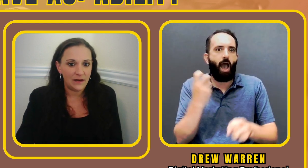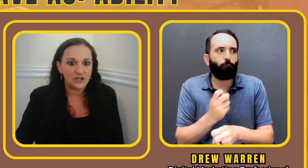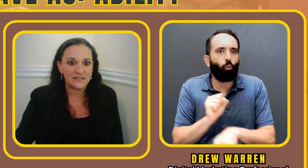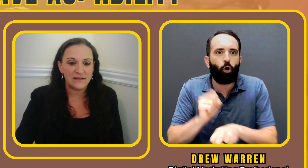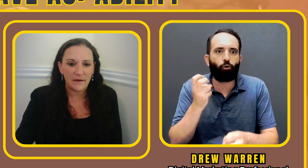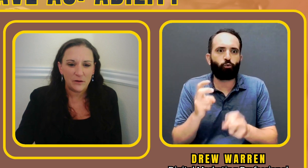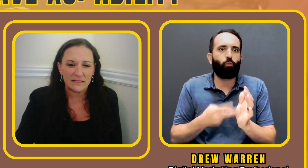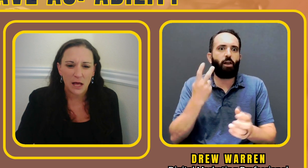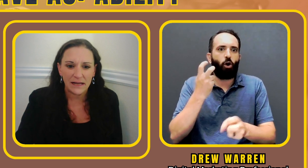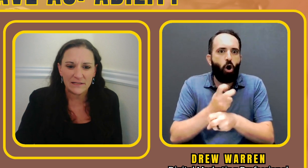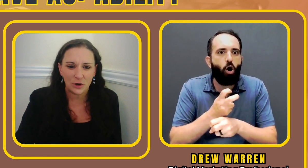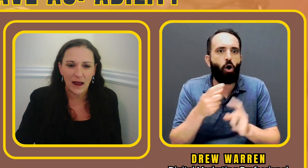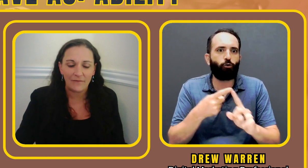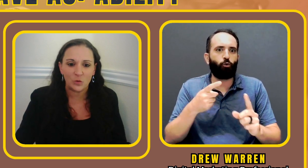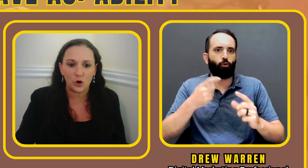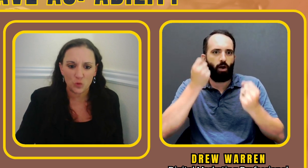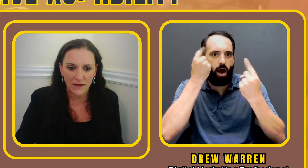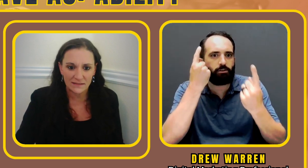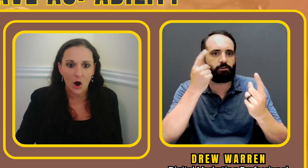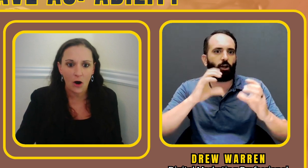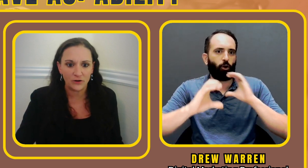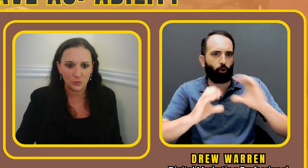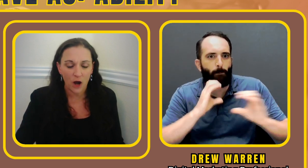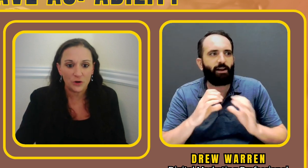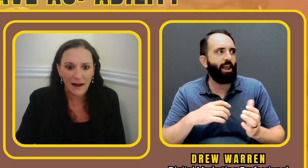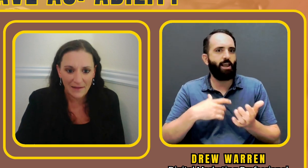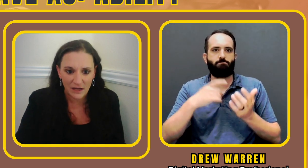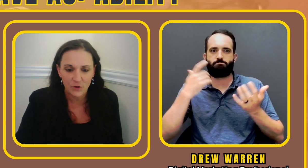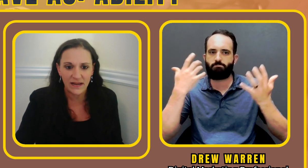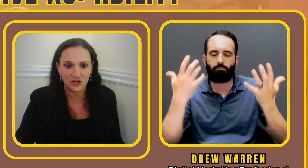identity, and I feel like it's a lot easier. I'm not having to work twice as hard to